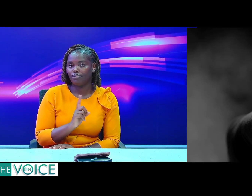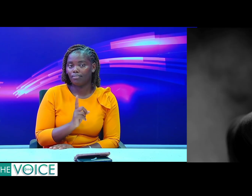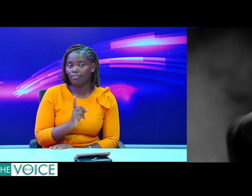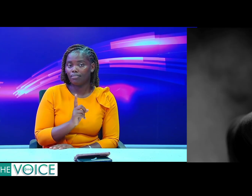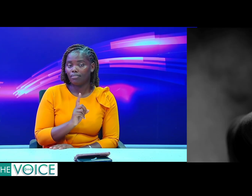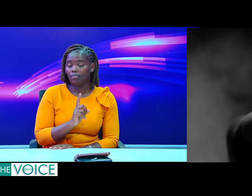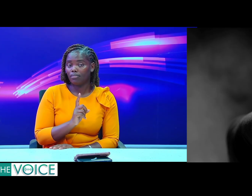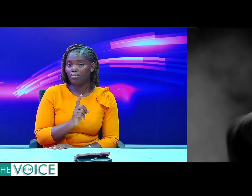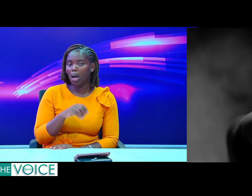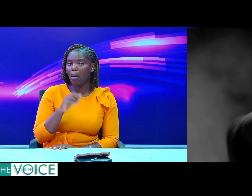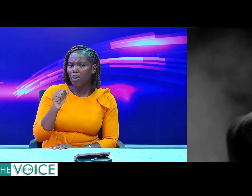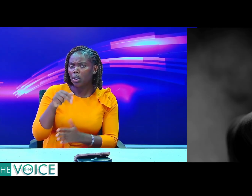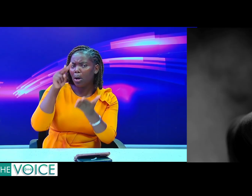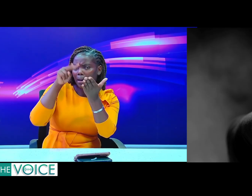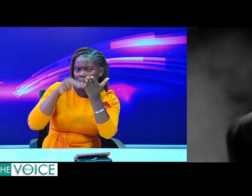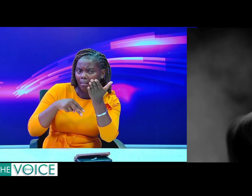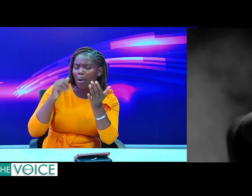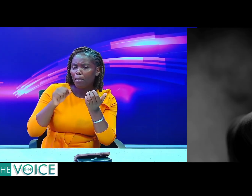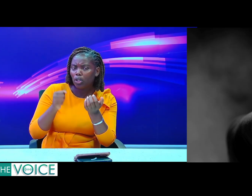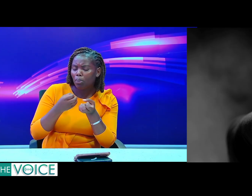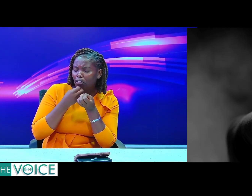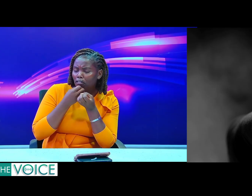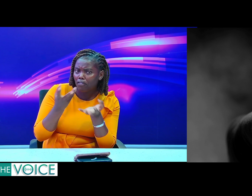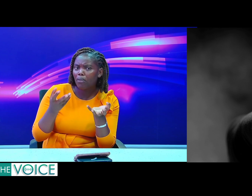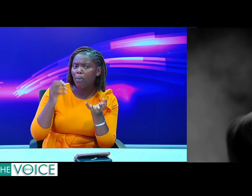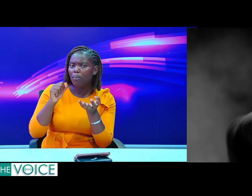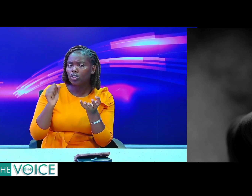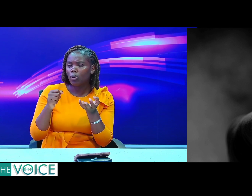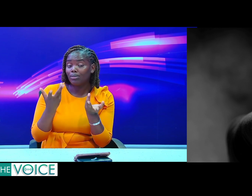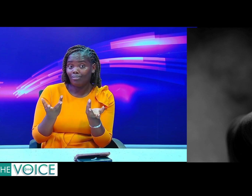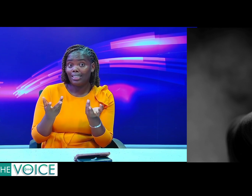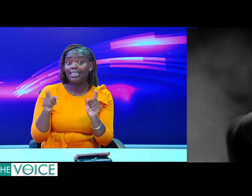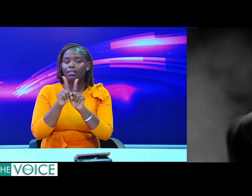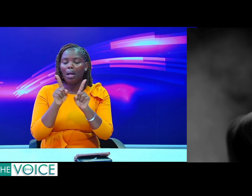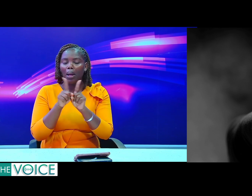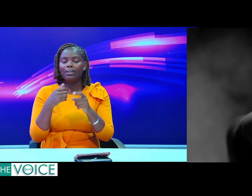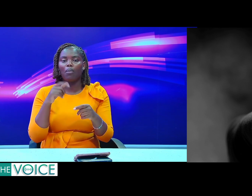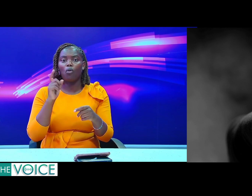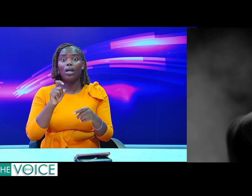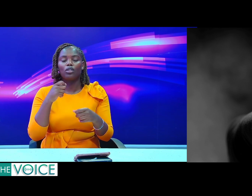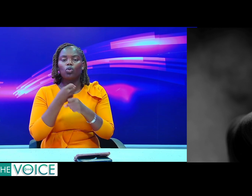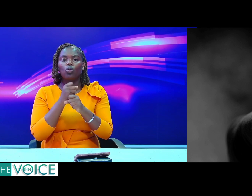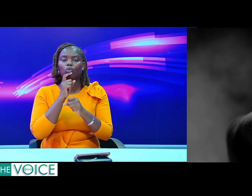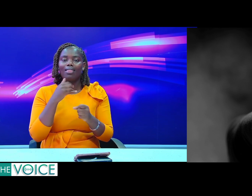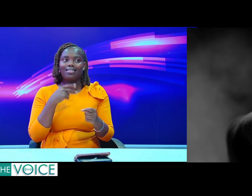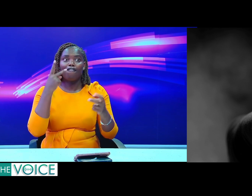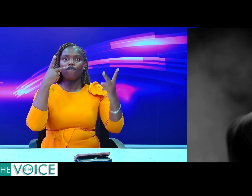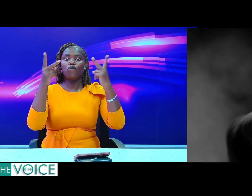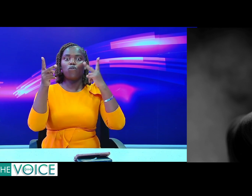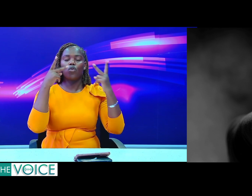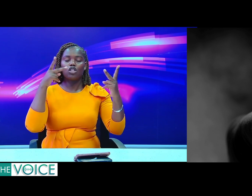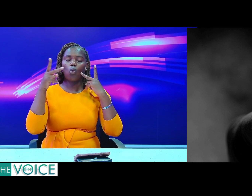and share to everyone without limiting. Make sure that all the information can be read by everyone, can